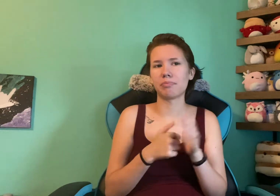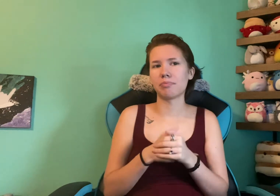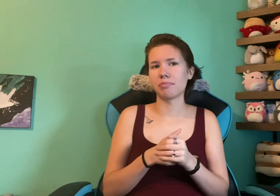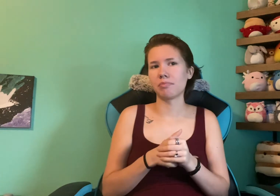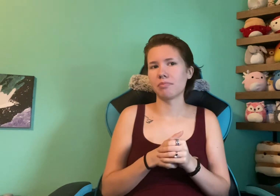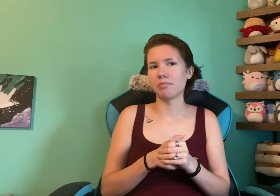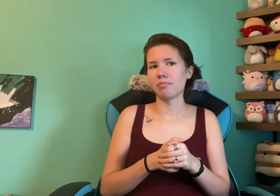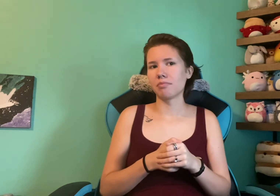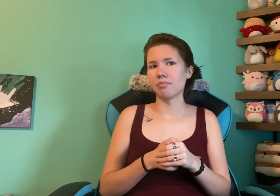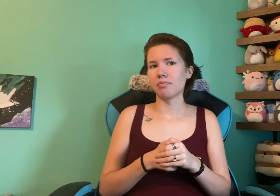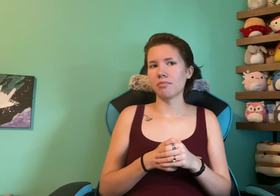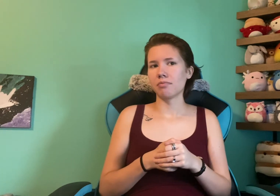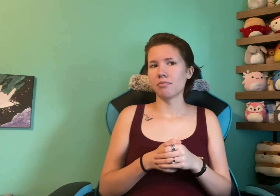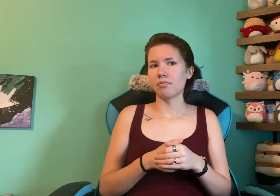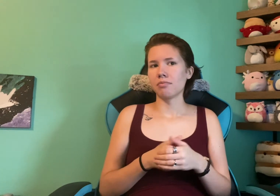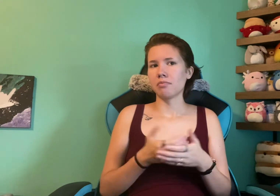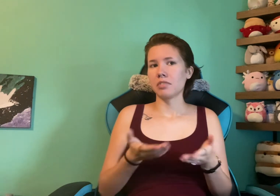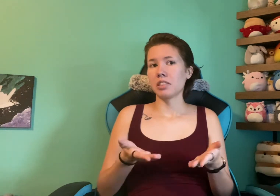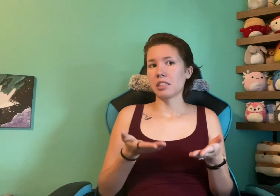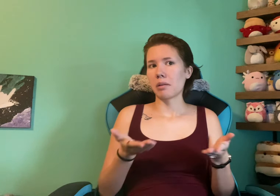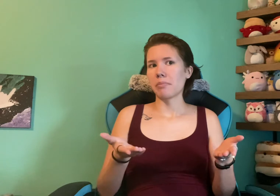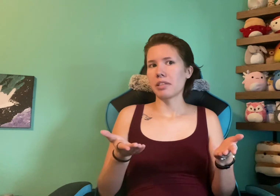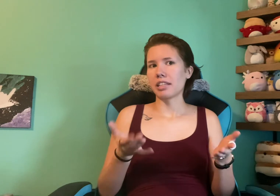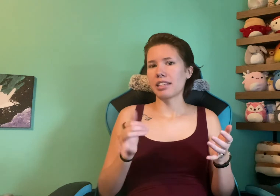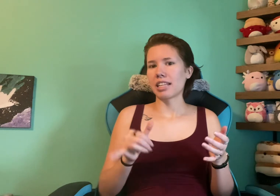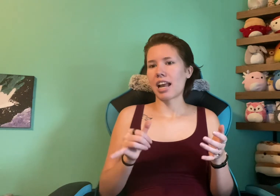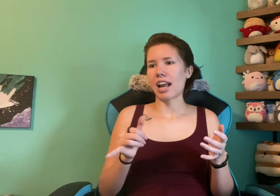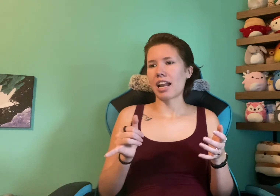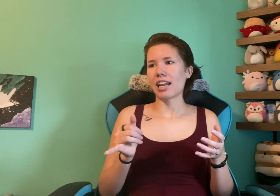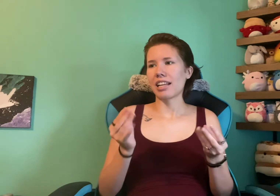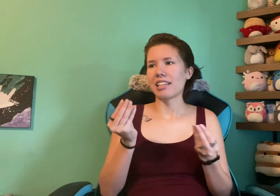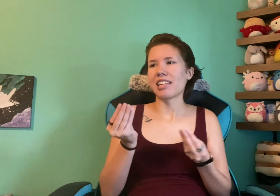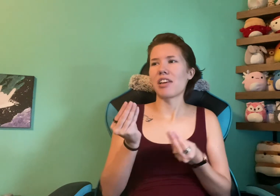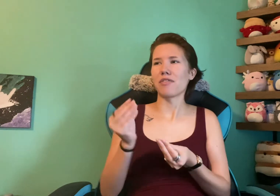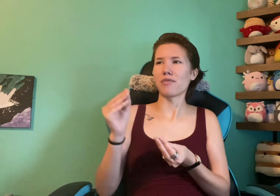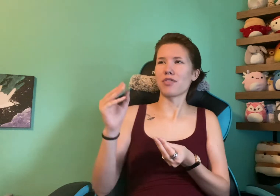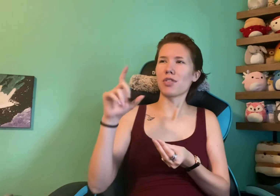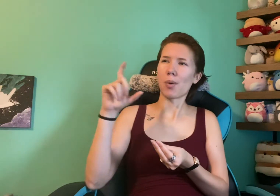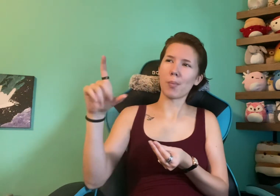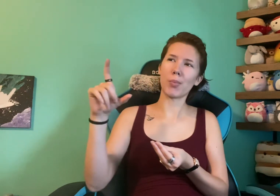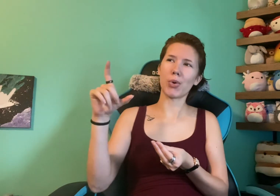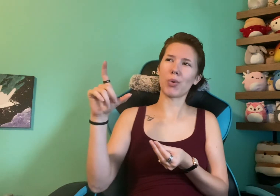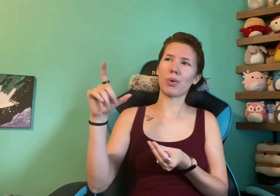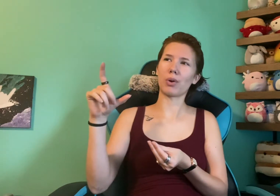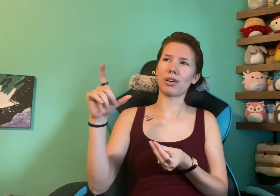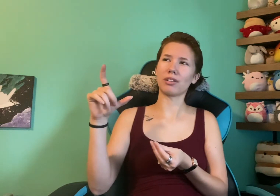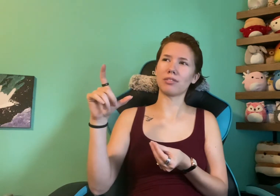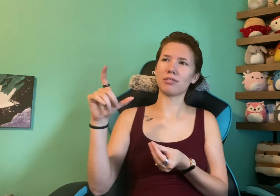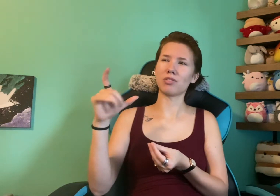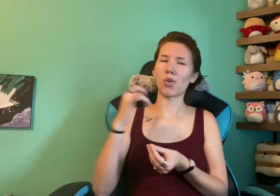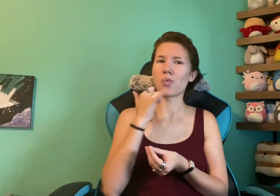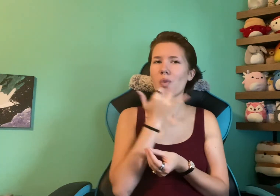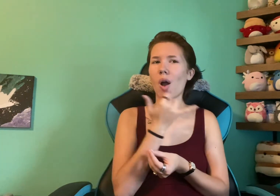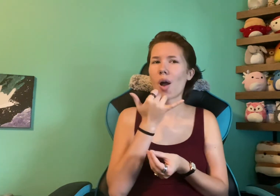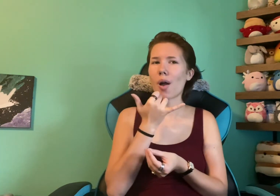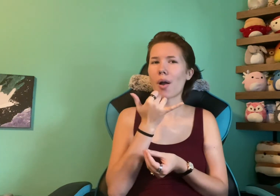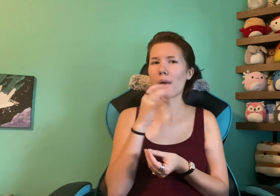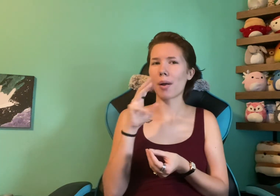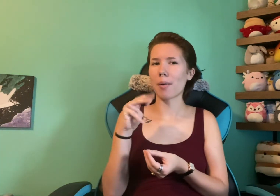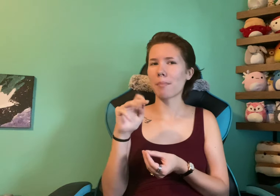motion in contrast to the general spin of the raw material that it was formed from. The